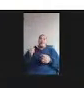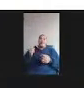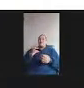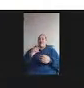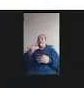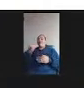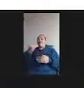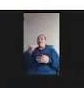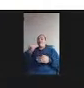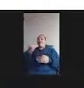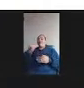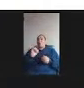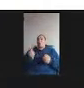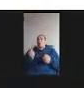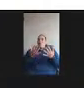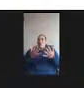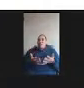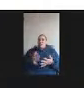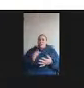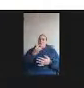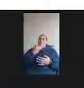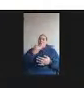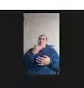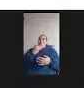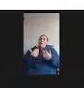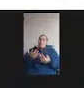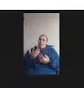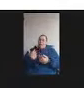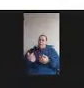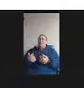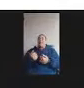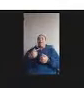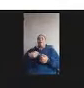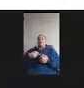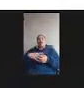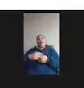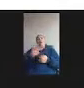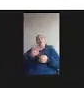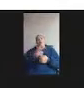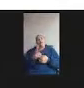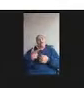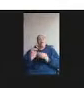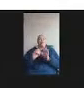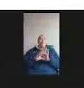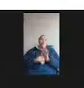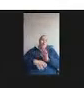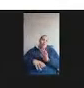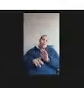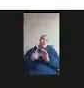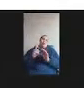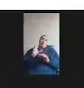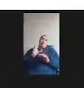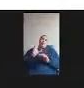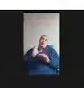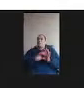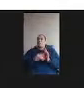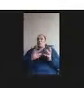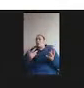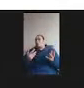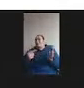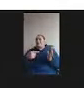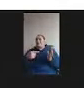of providers that are tendering, we then have to go out again to the market to ask the market, this is our